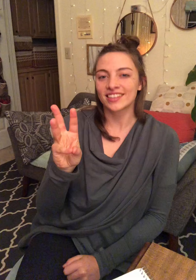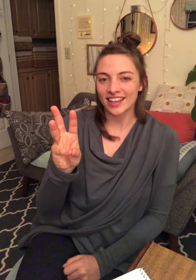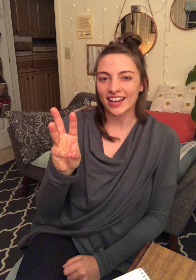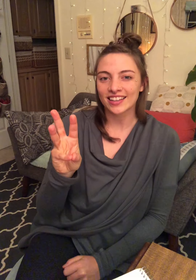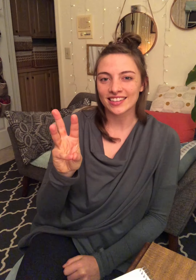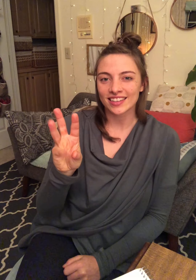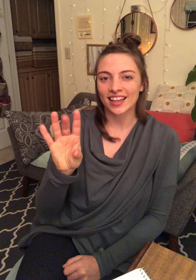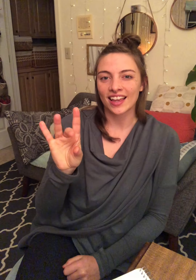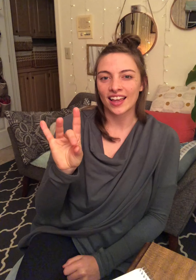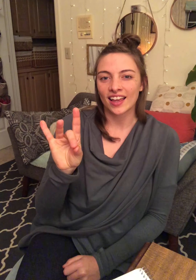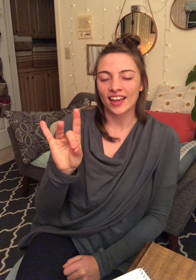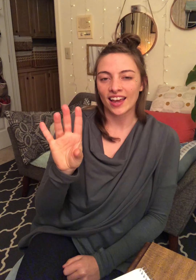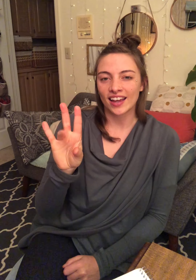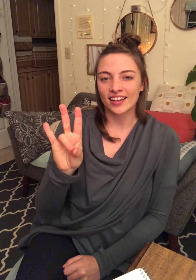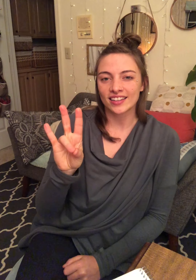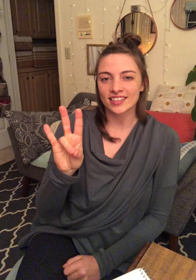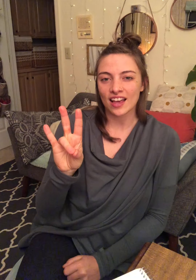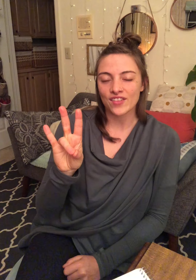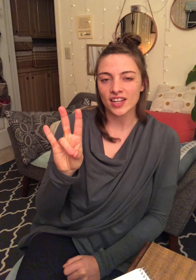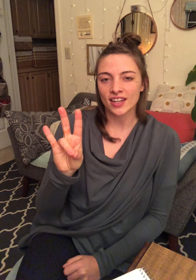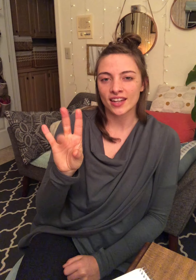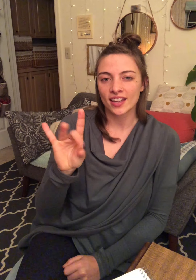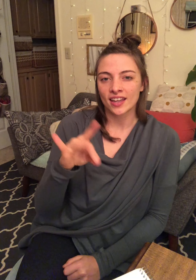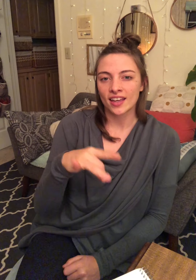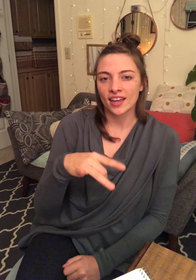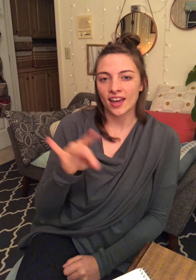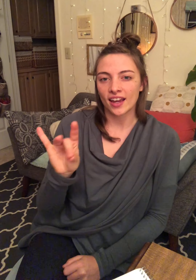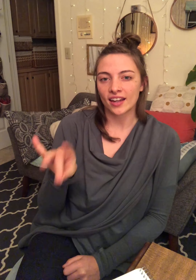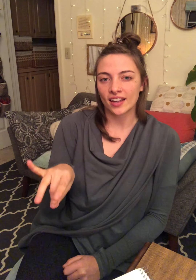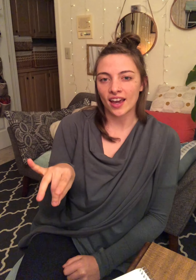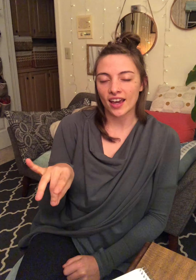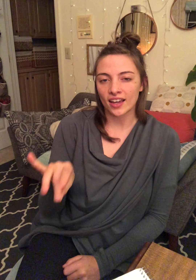86, 87, 88,